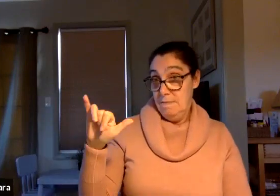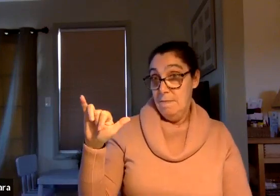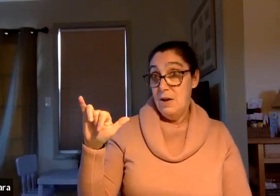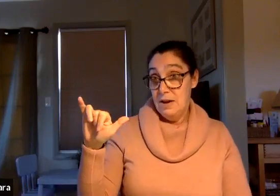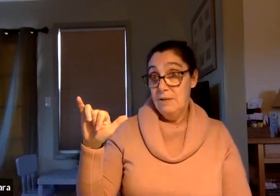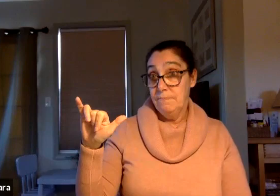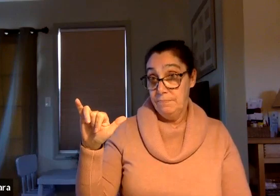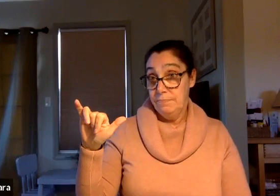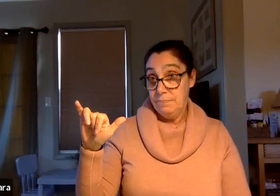Mary.